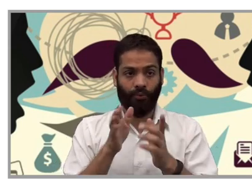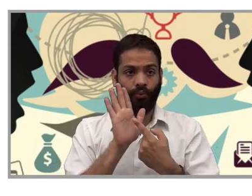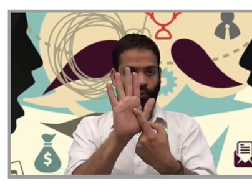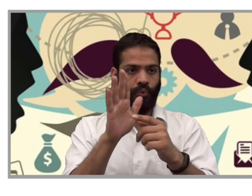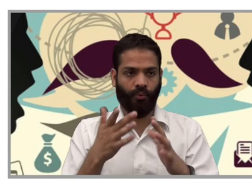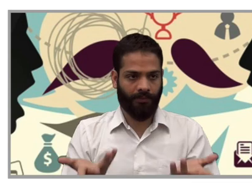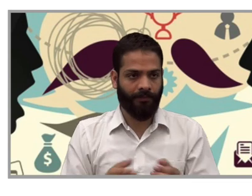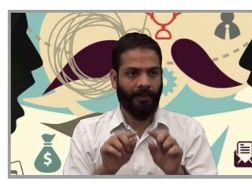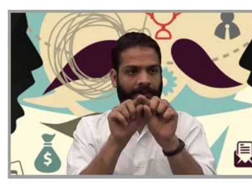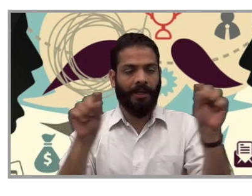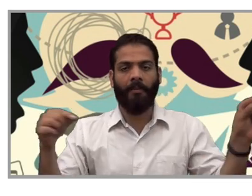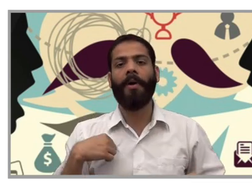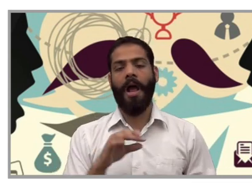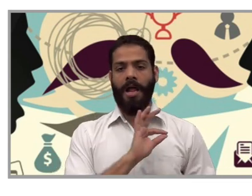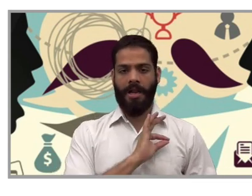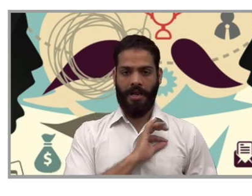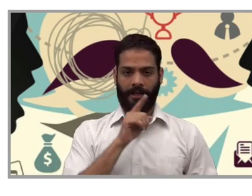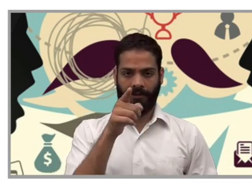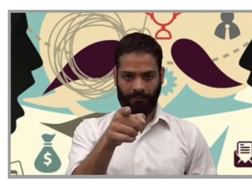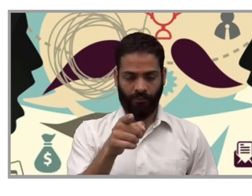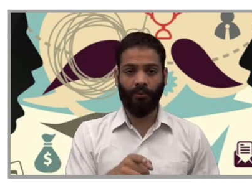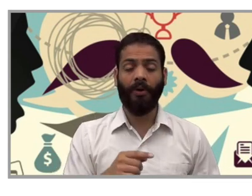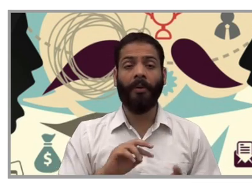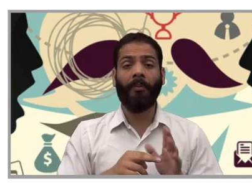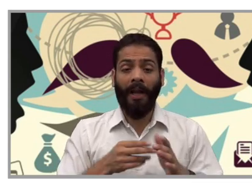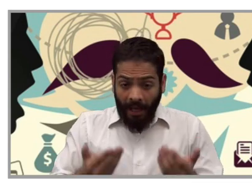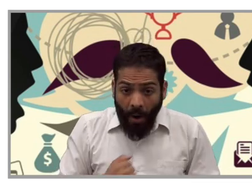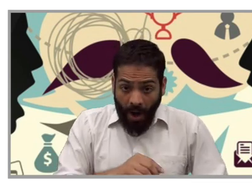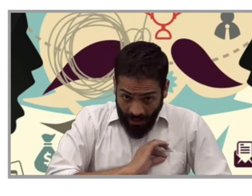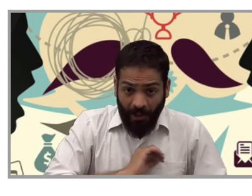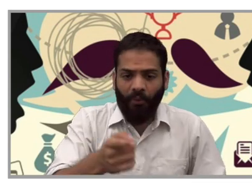present tense. For example, I like you.